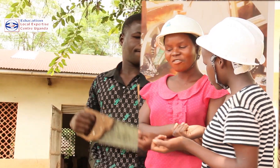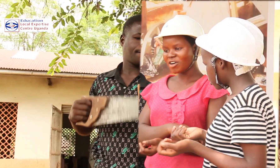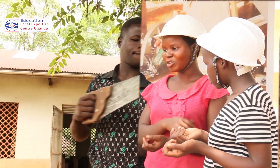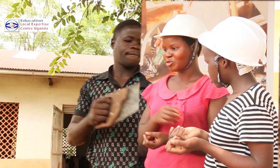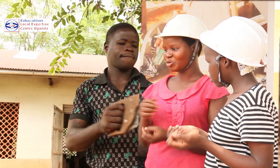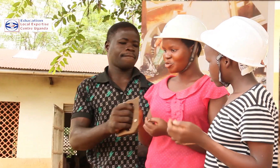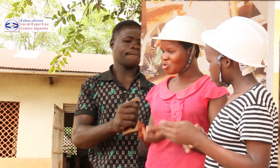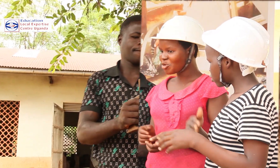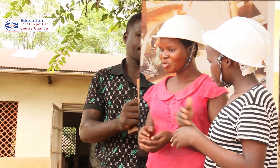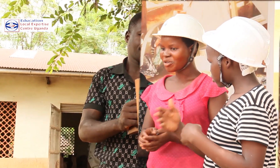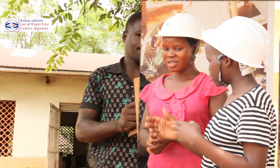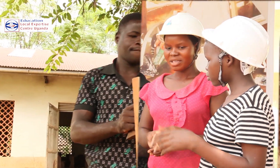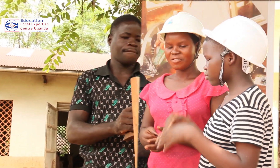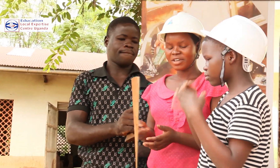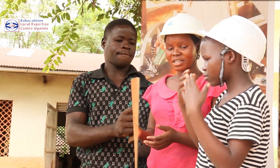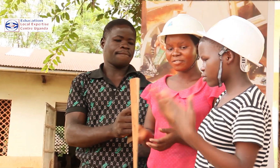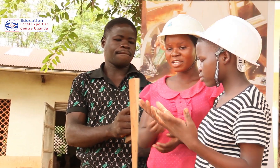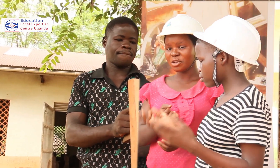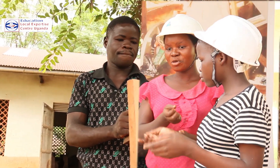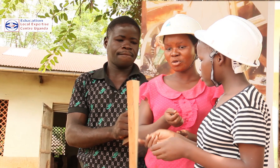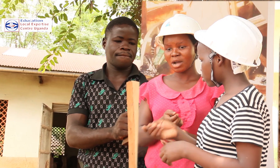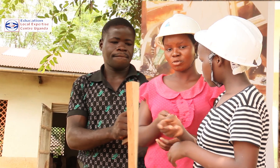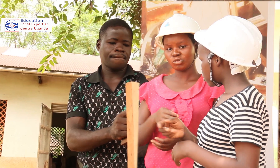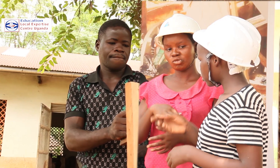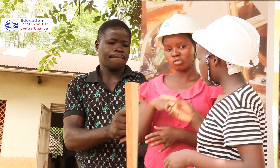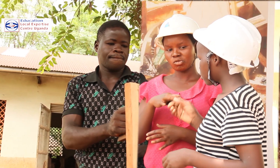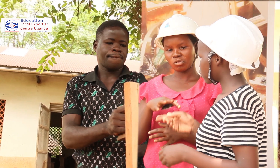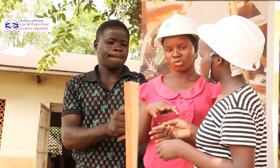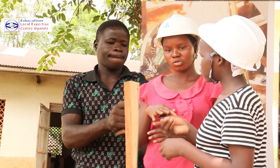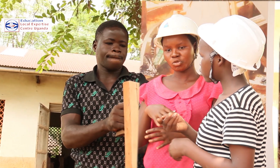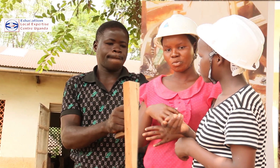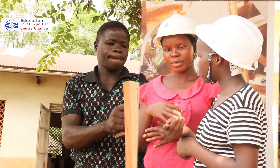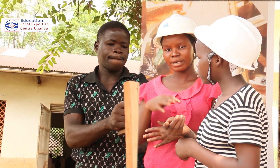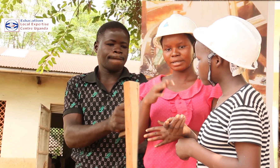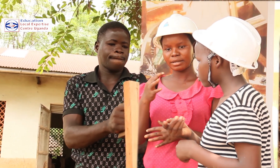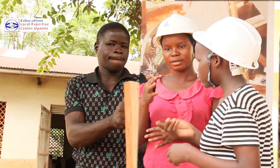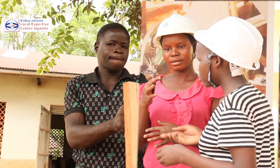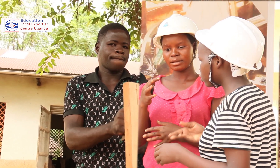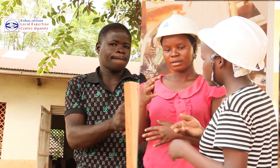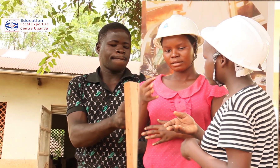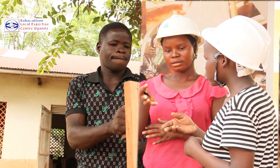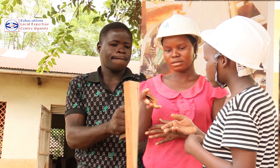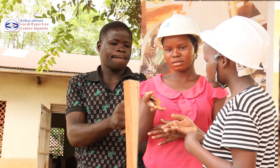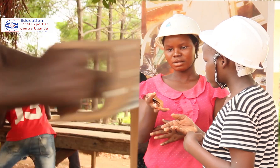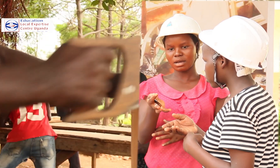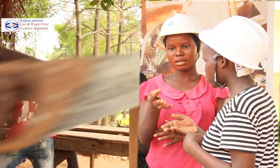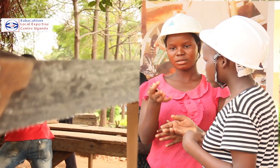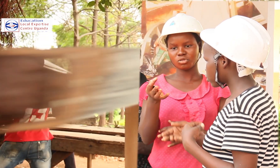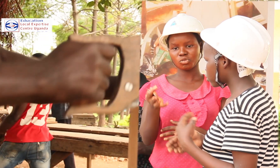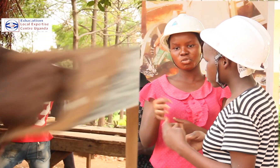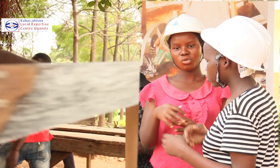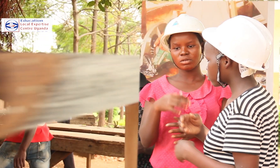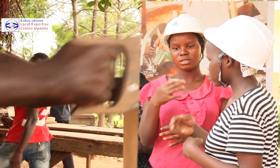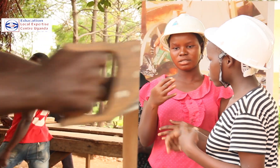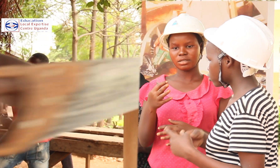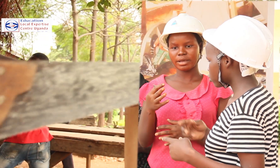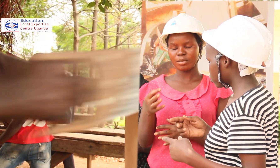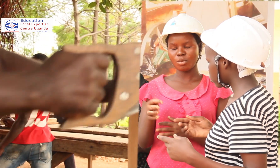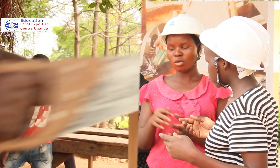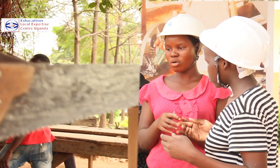They don't have work to do. Even if they know how to make this car